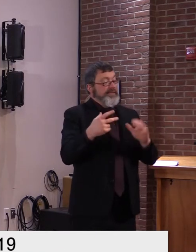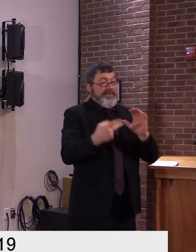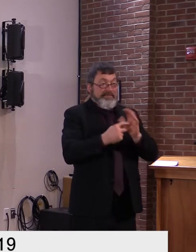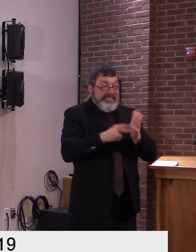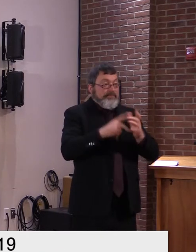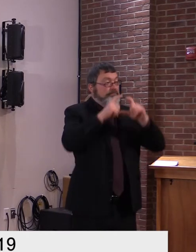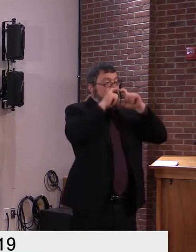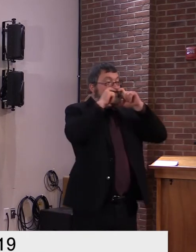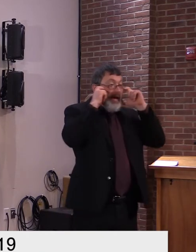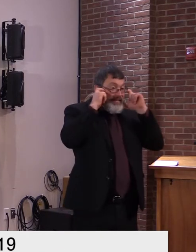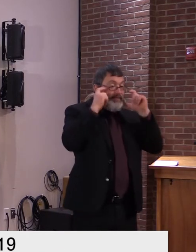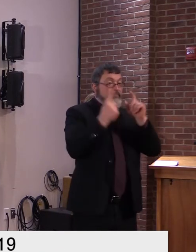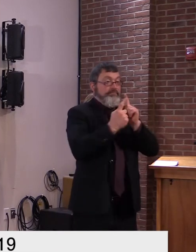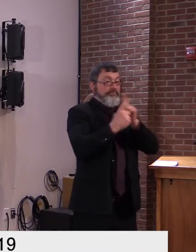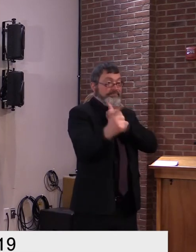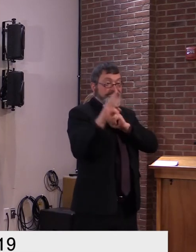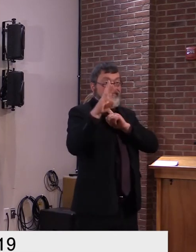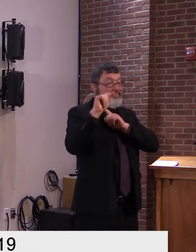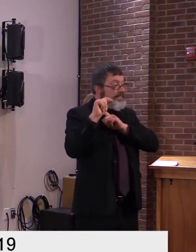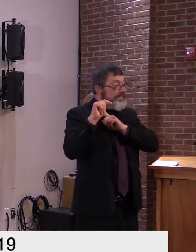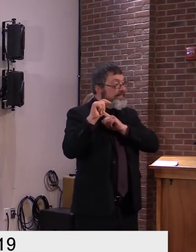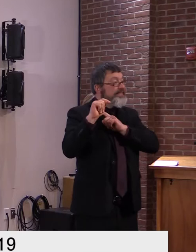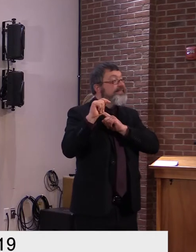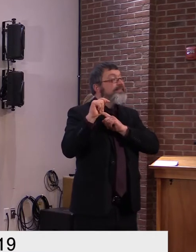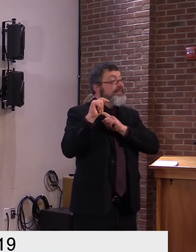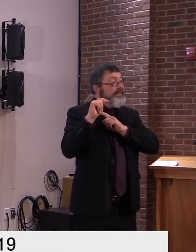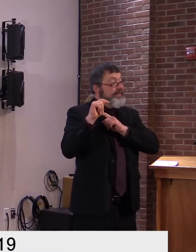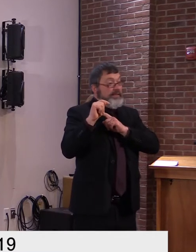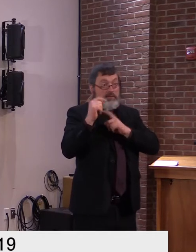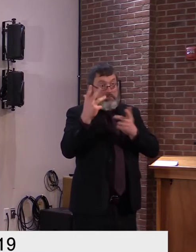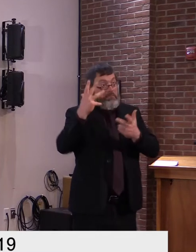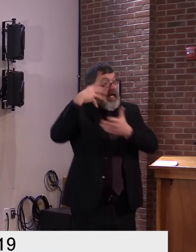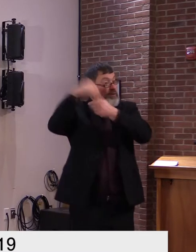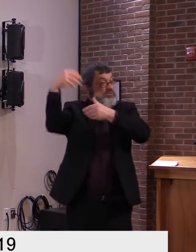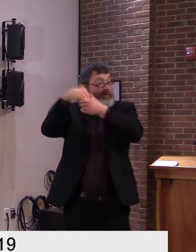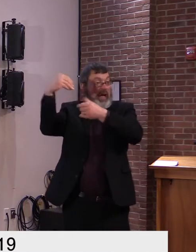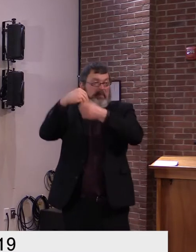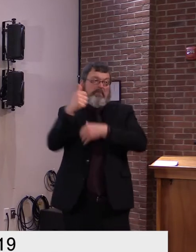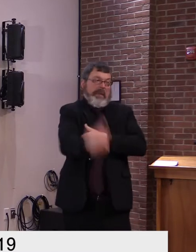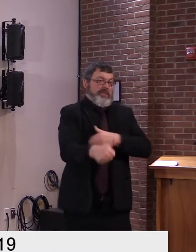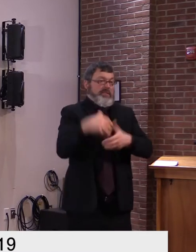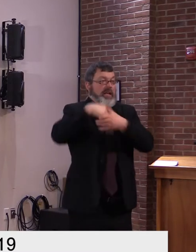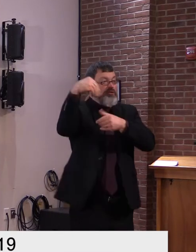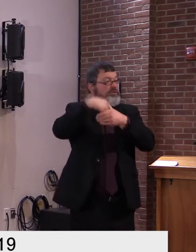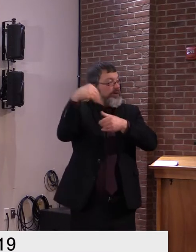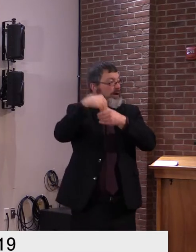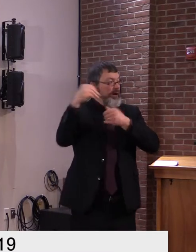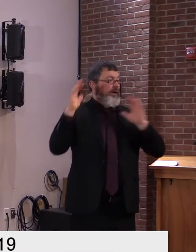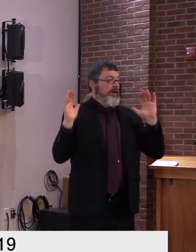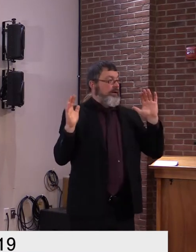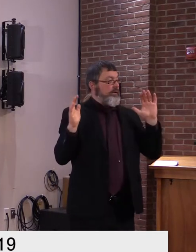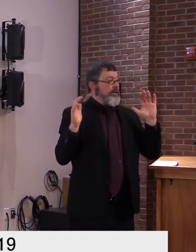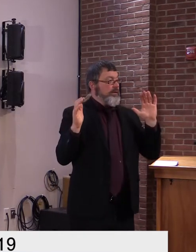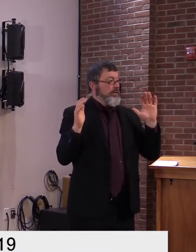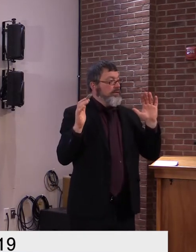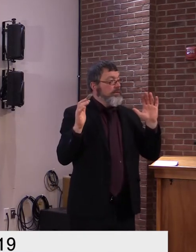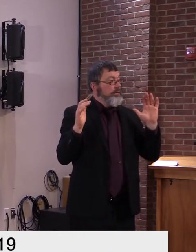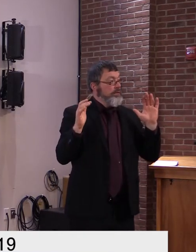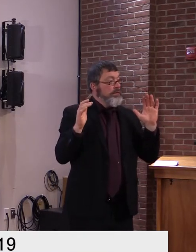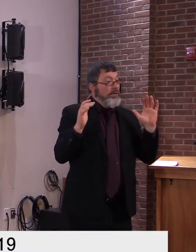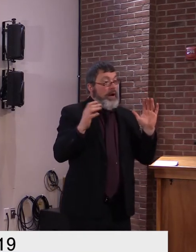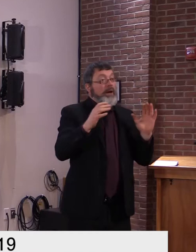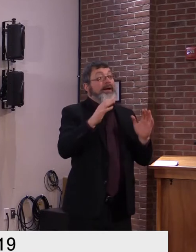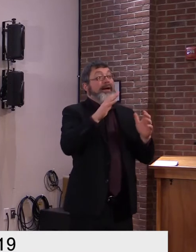ahead to get tested right after a gathering and 7 days later. And if you gather or